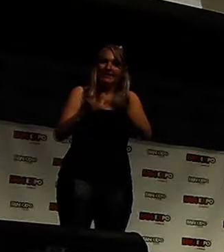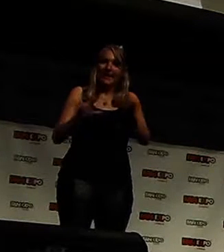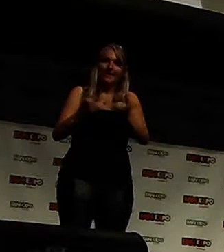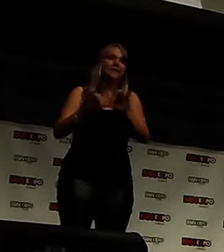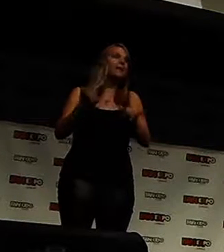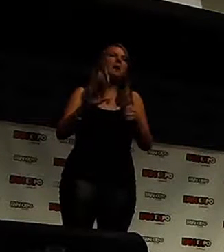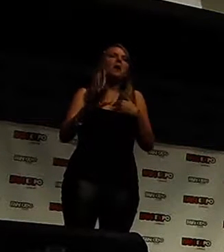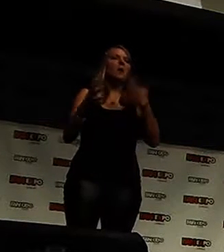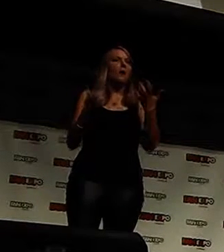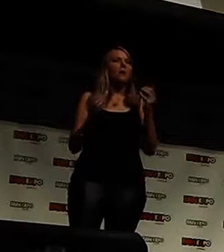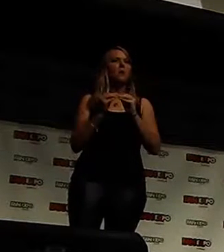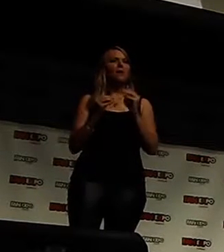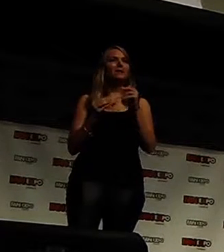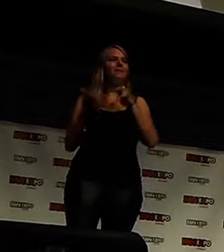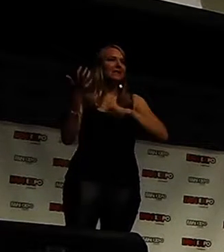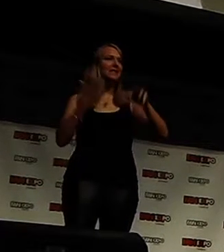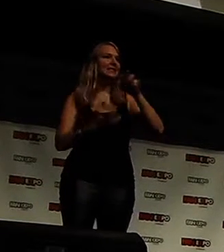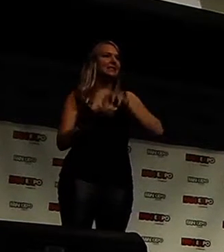really.